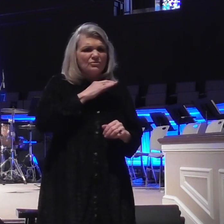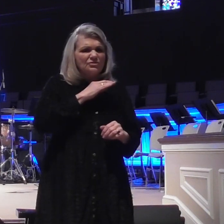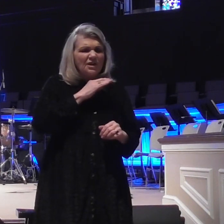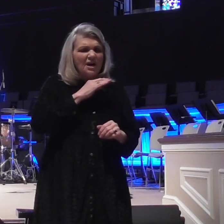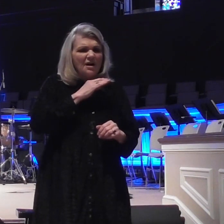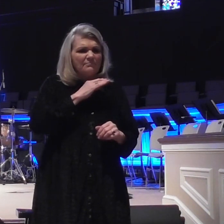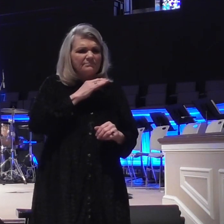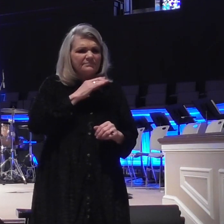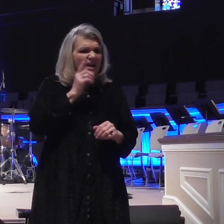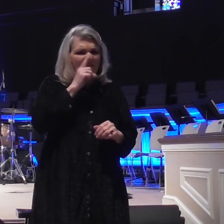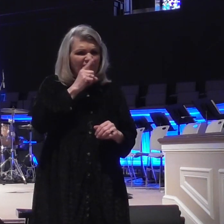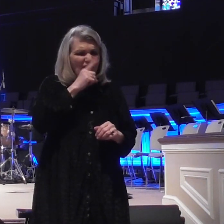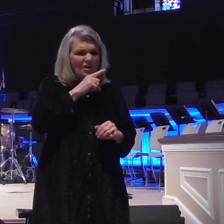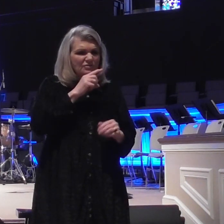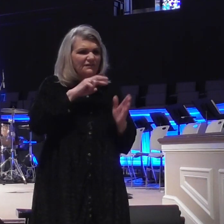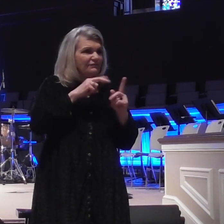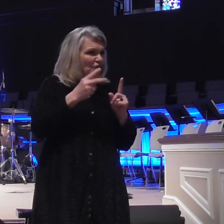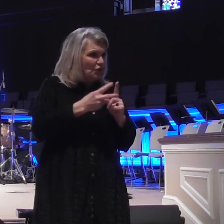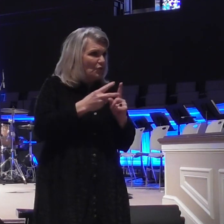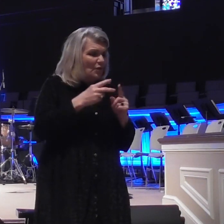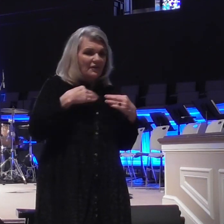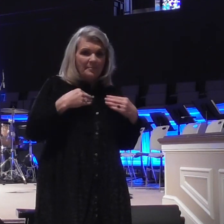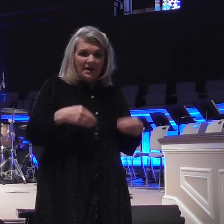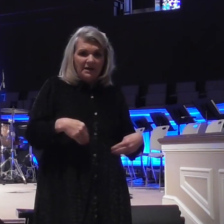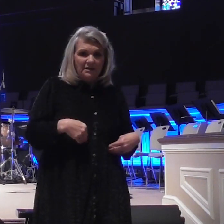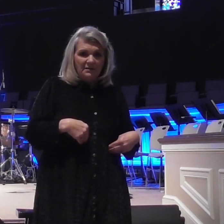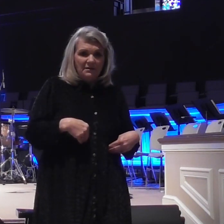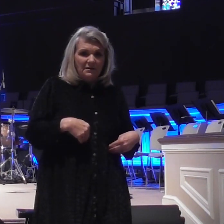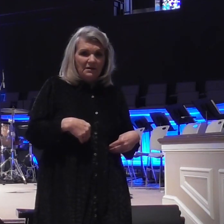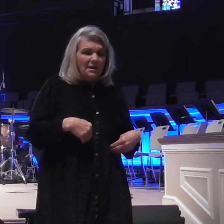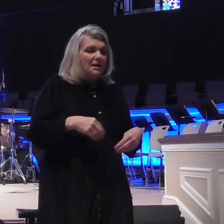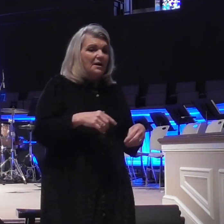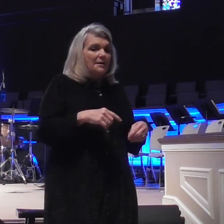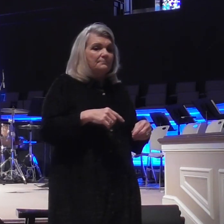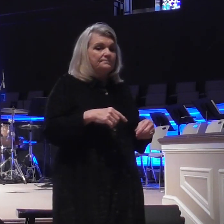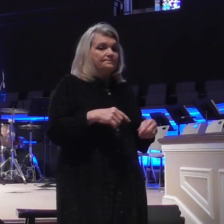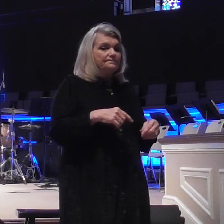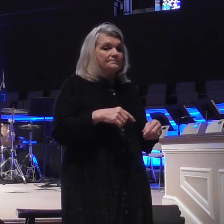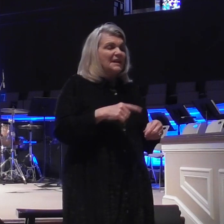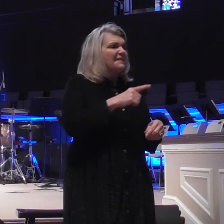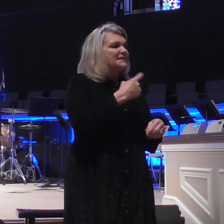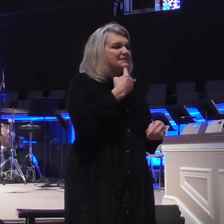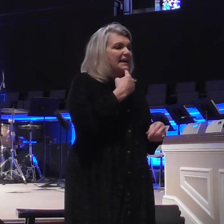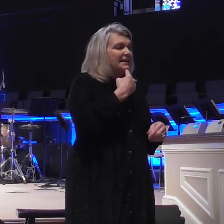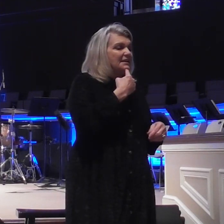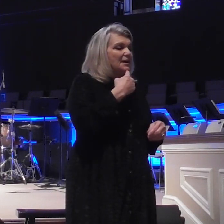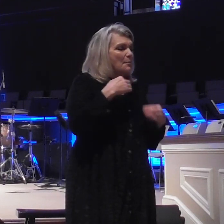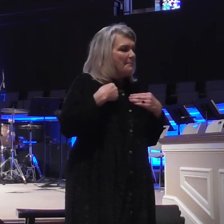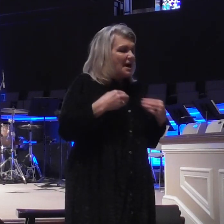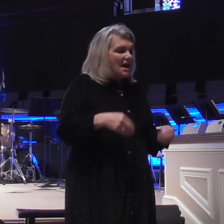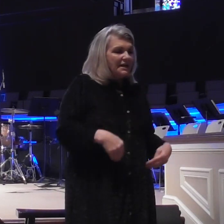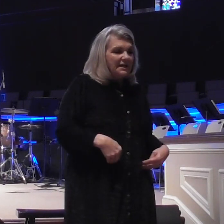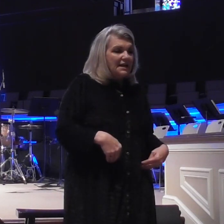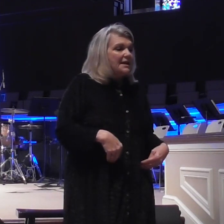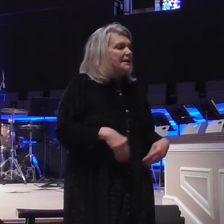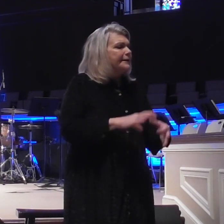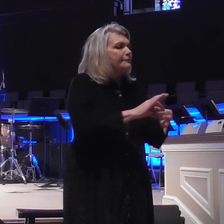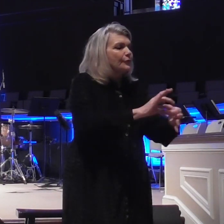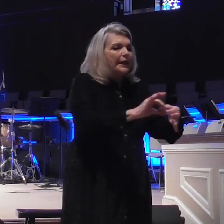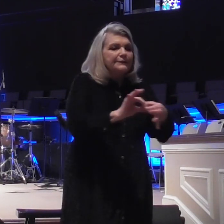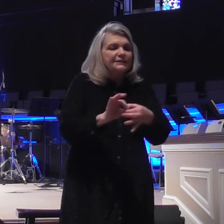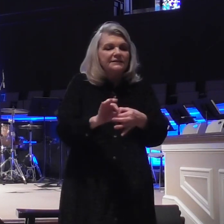sex outside of marriage with prostitutes is no big deal and has no consequences. And Paul flips that